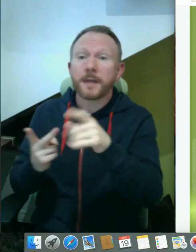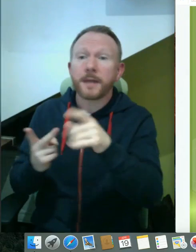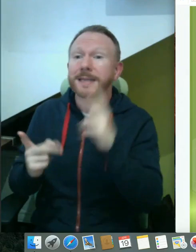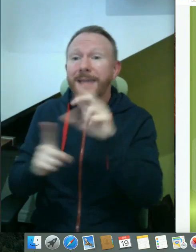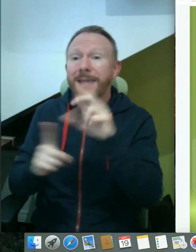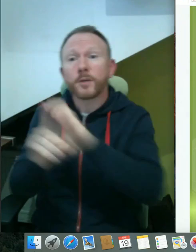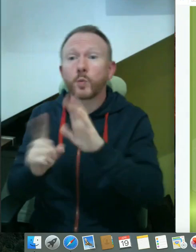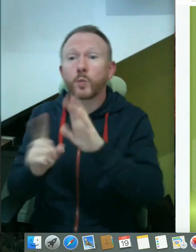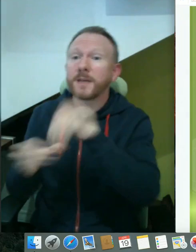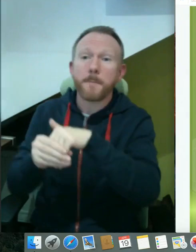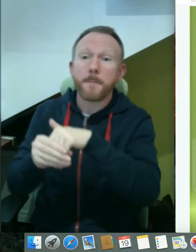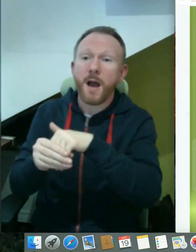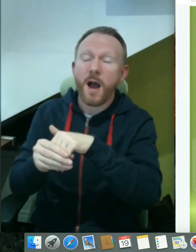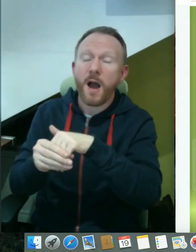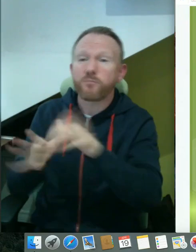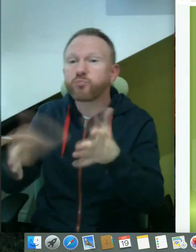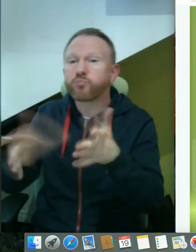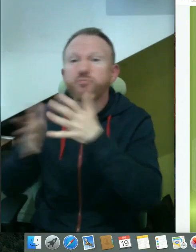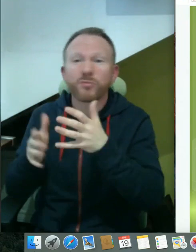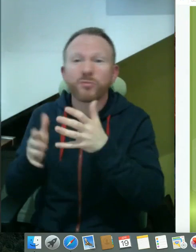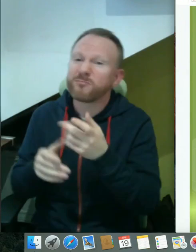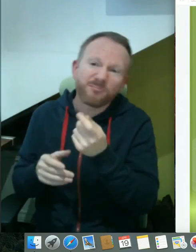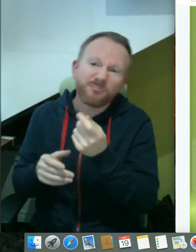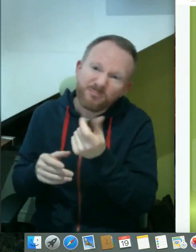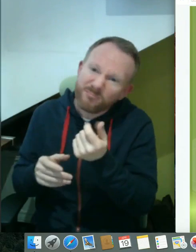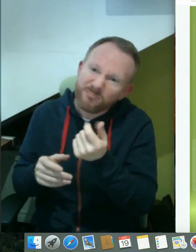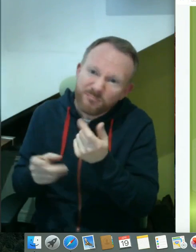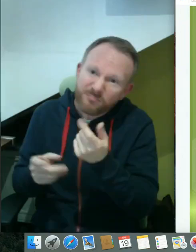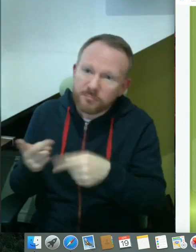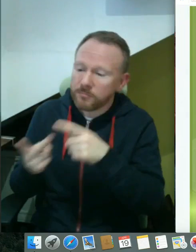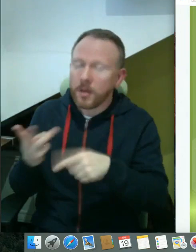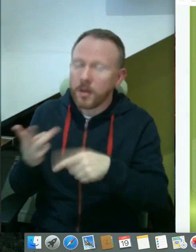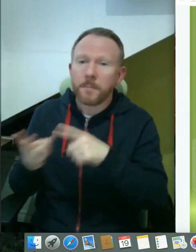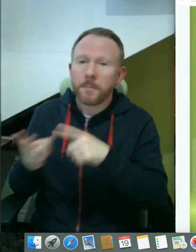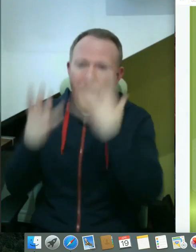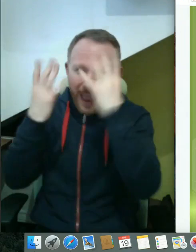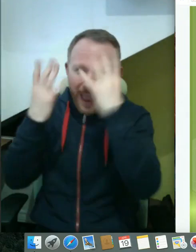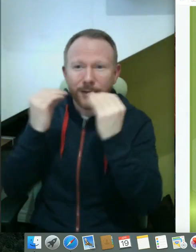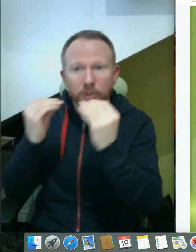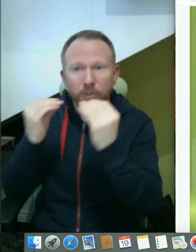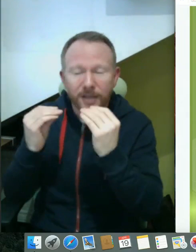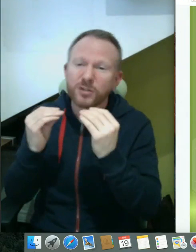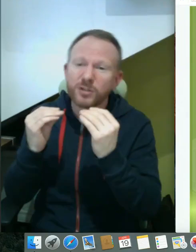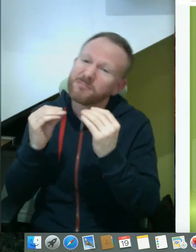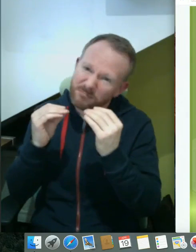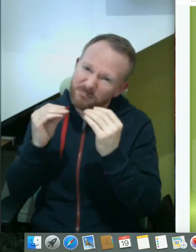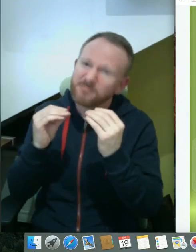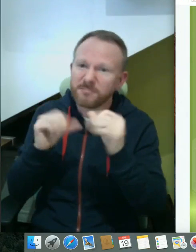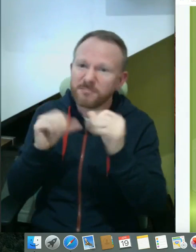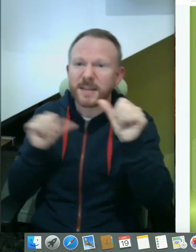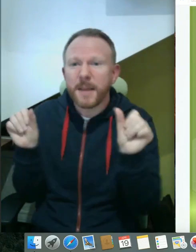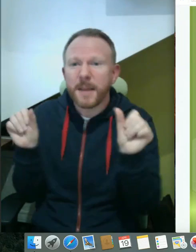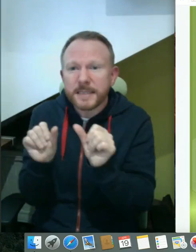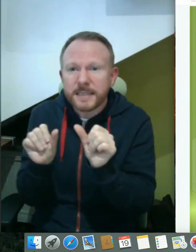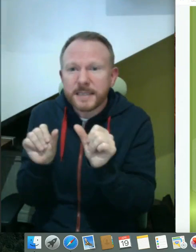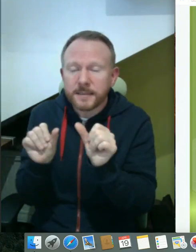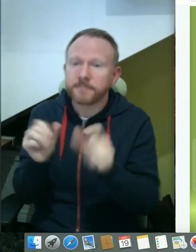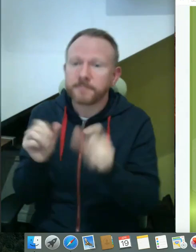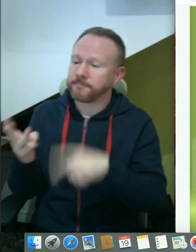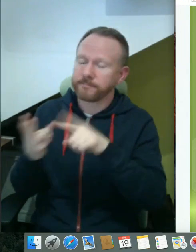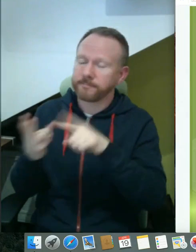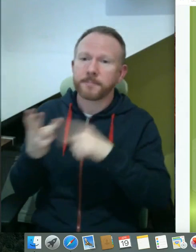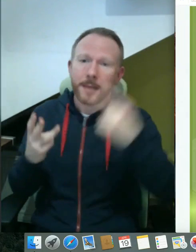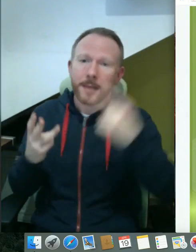community, someone with a limited education, someone who experiences cognitive challenges, who